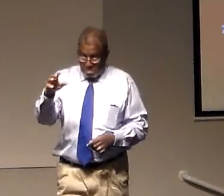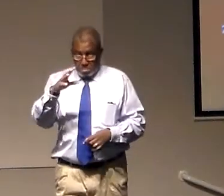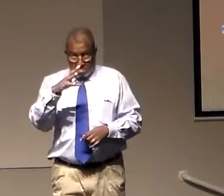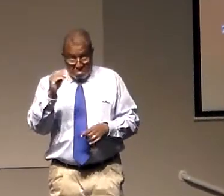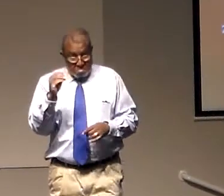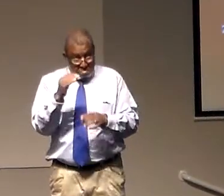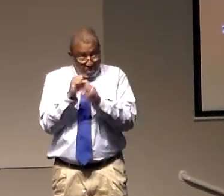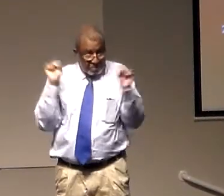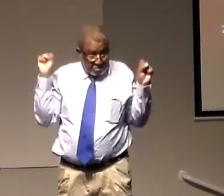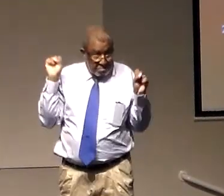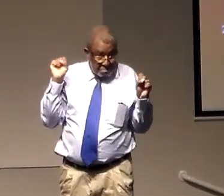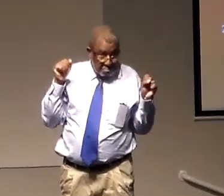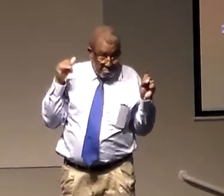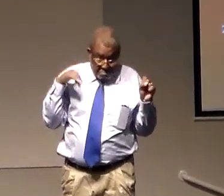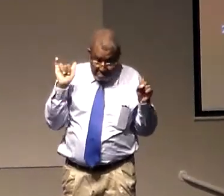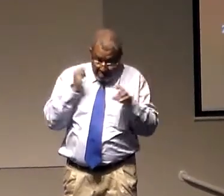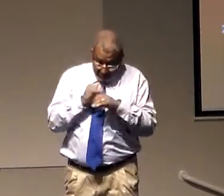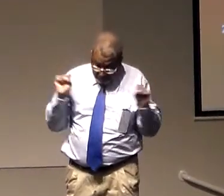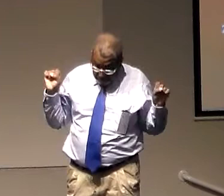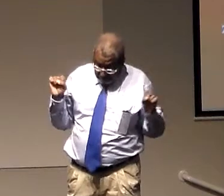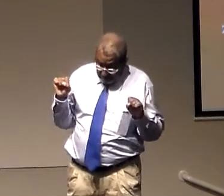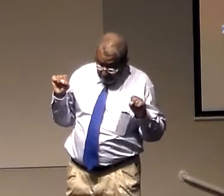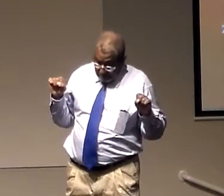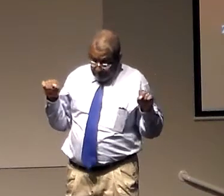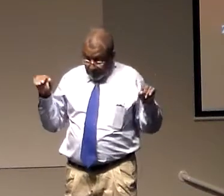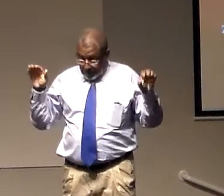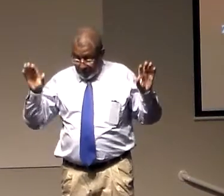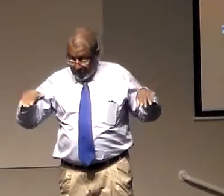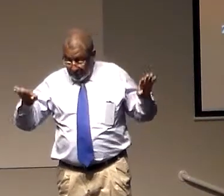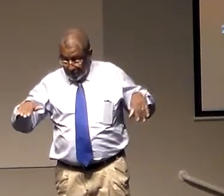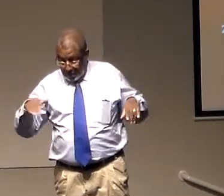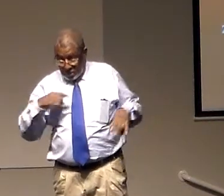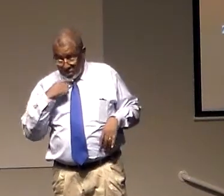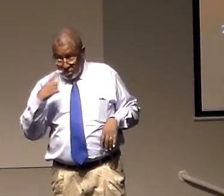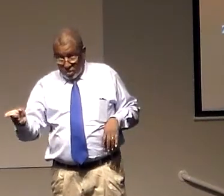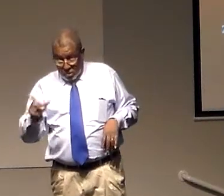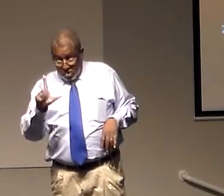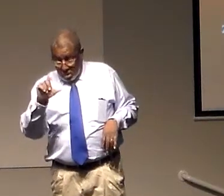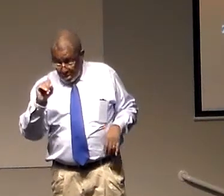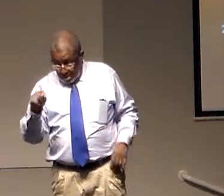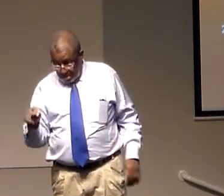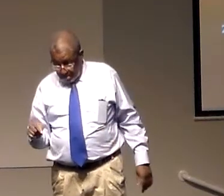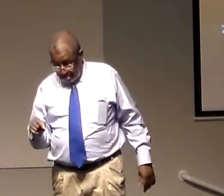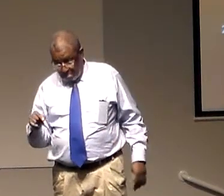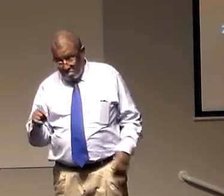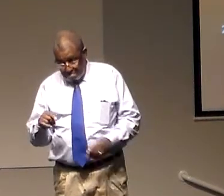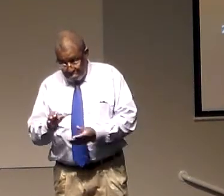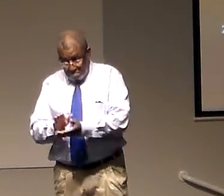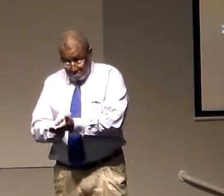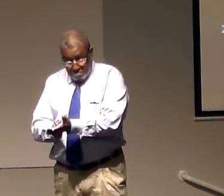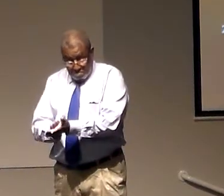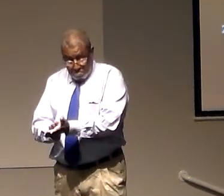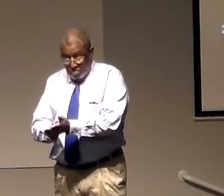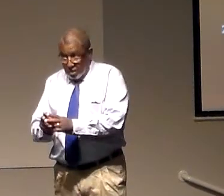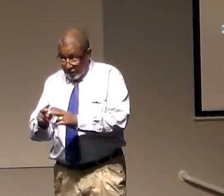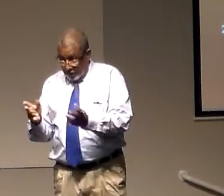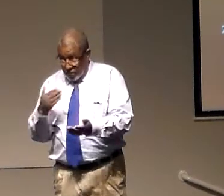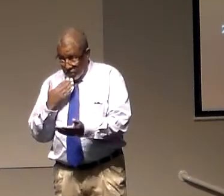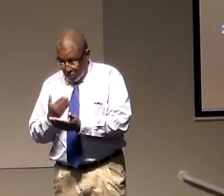near here. Let me run to that town so I can run there and be safe. The angel said, very well, I will let you do that.